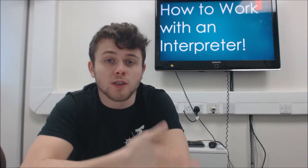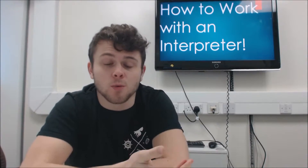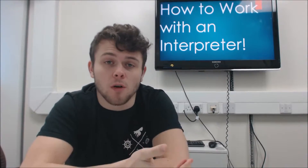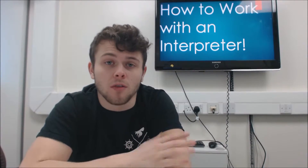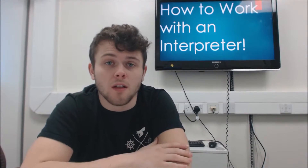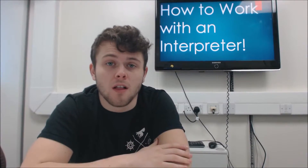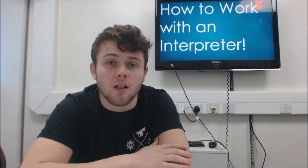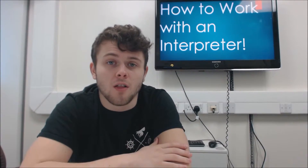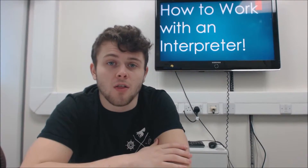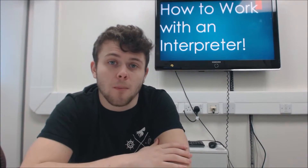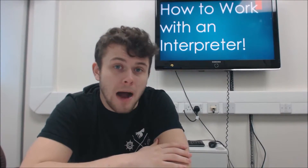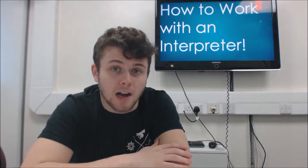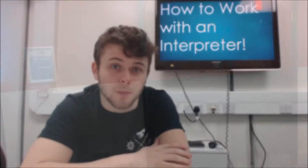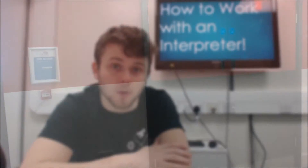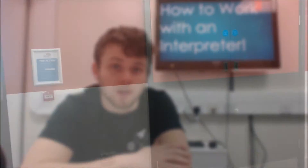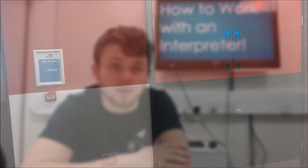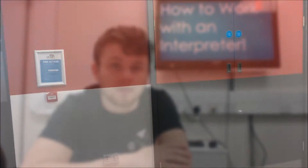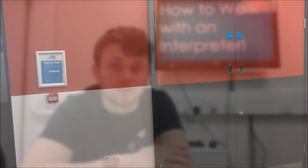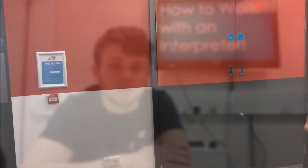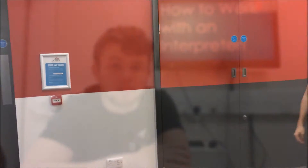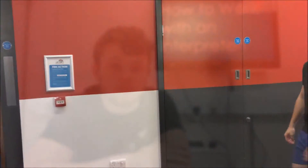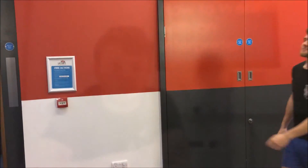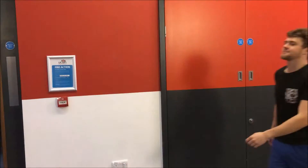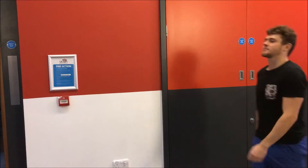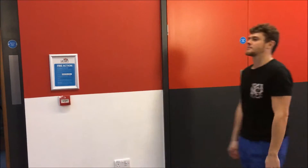I call this one the pack mule.